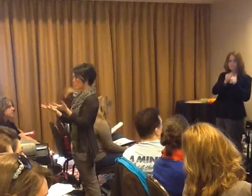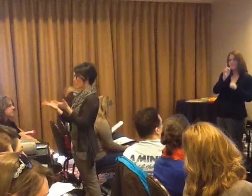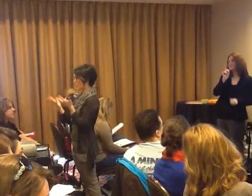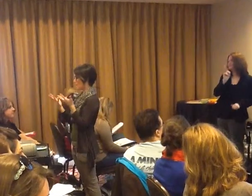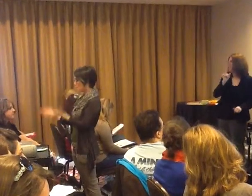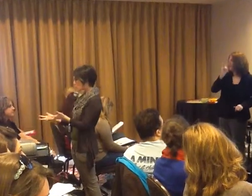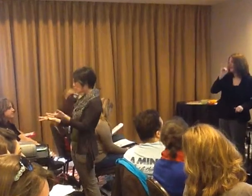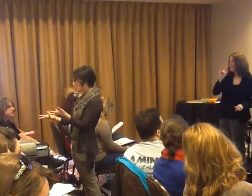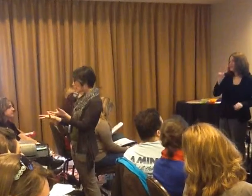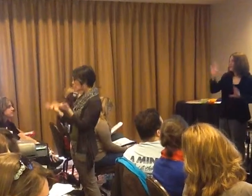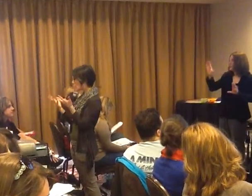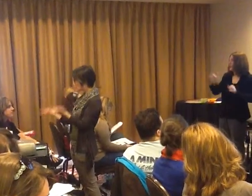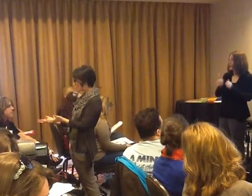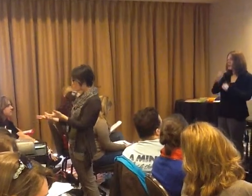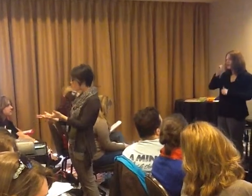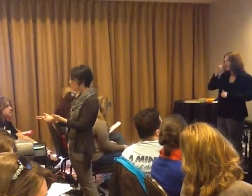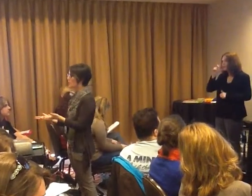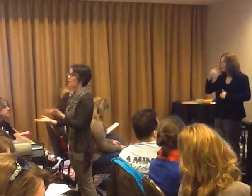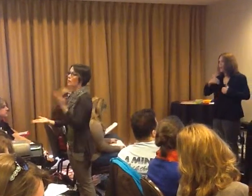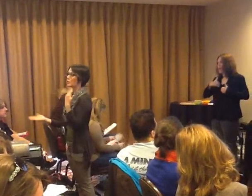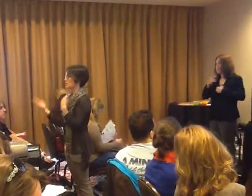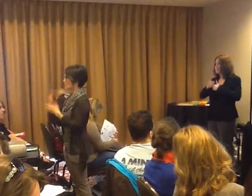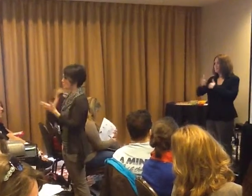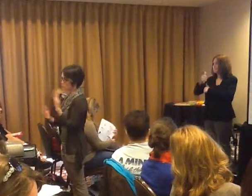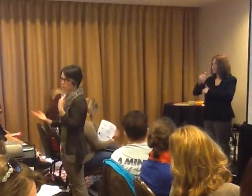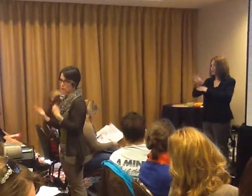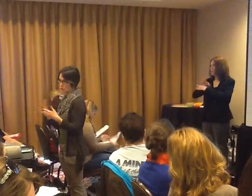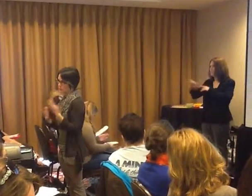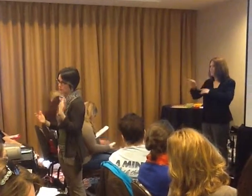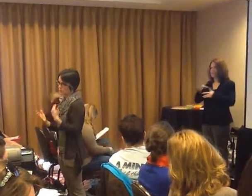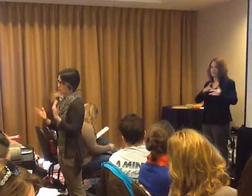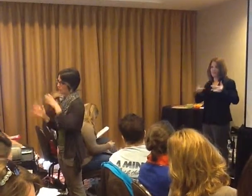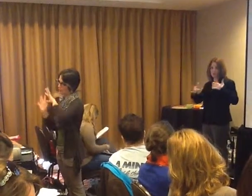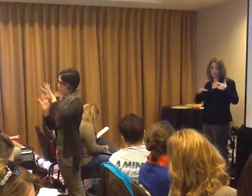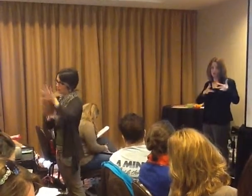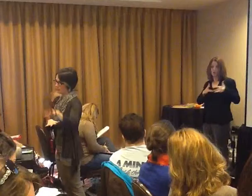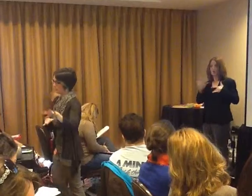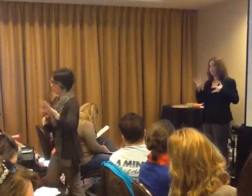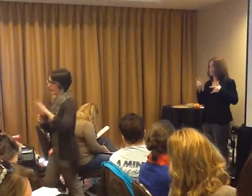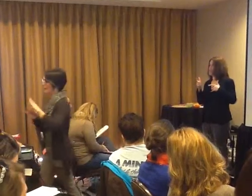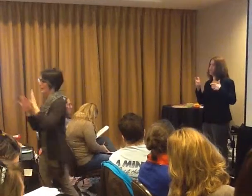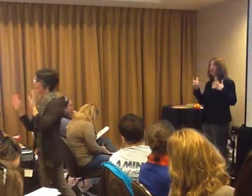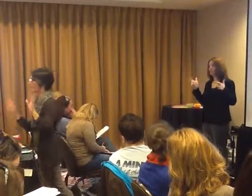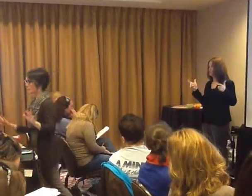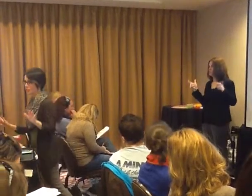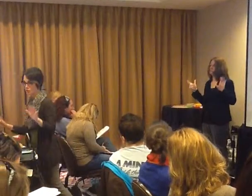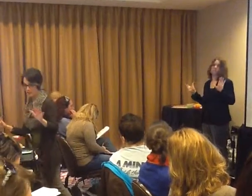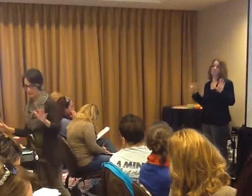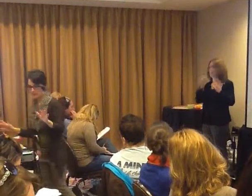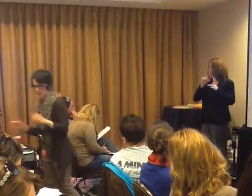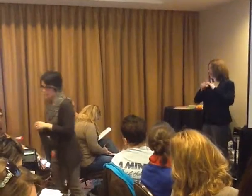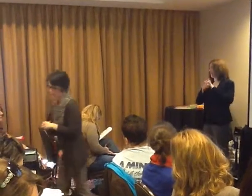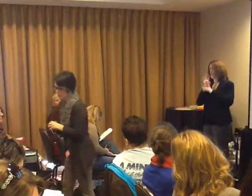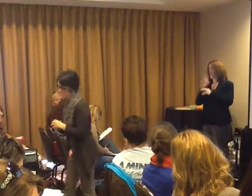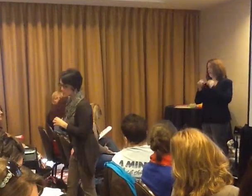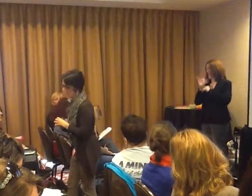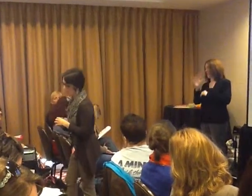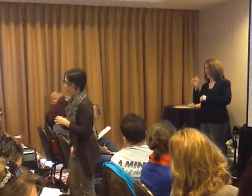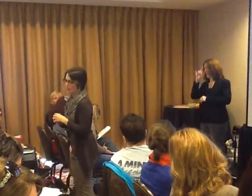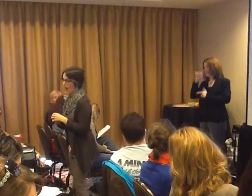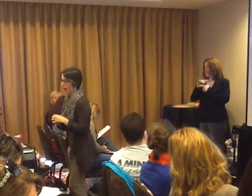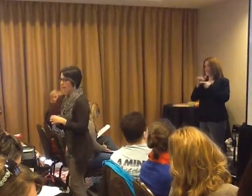have executive functioning concerns, which is a huge. I'm not even going to start talking about that because then I